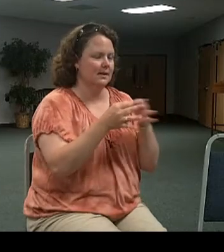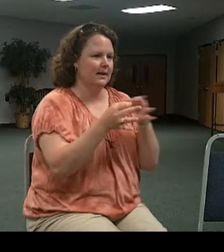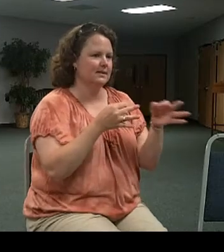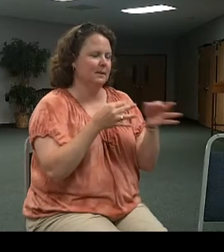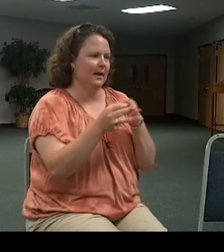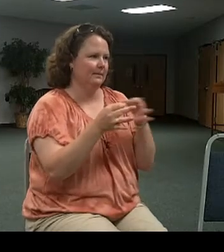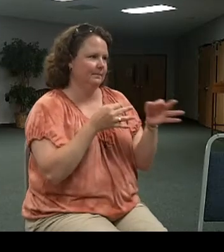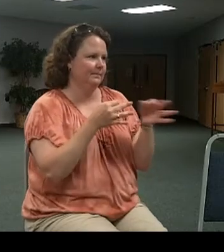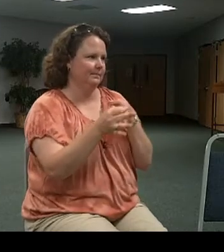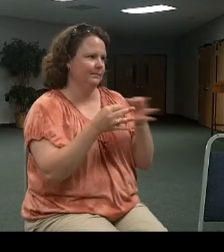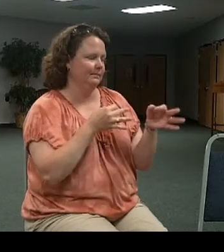Explain.